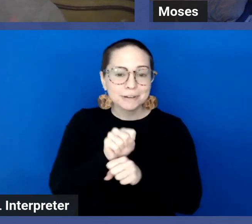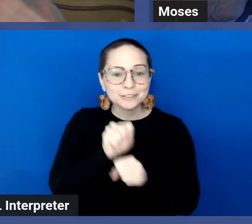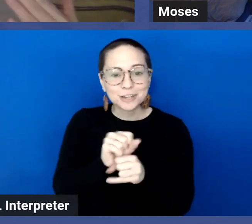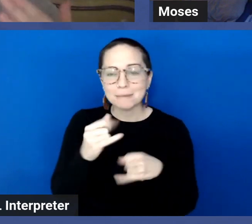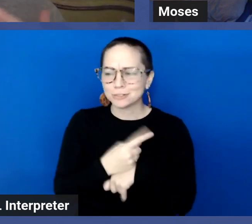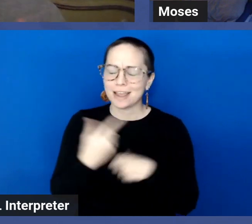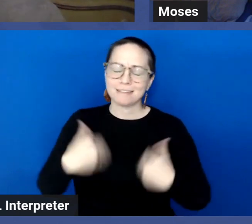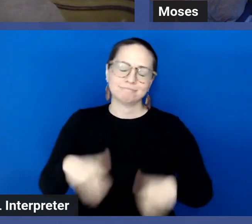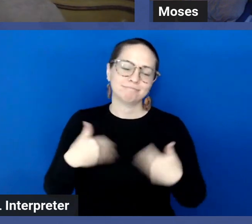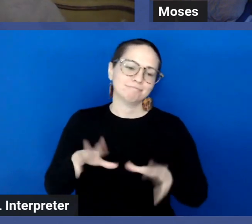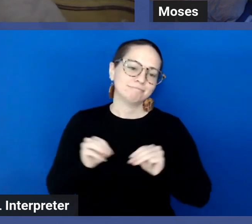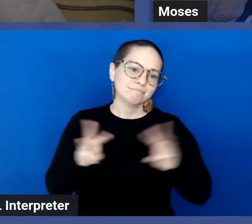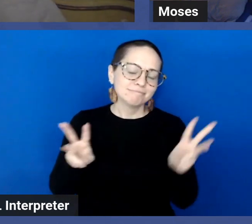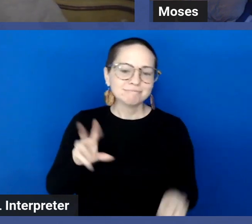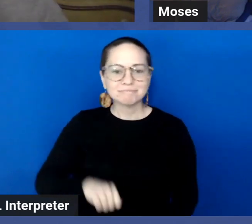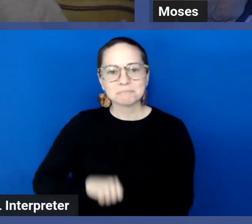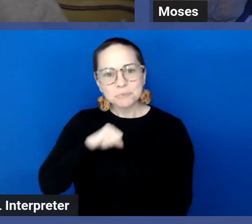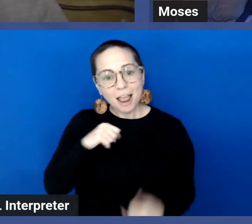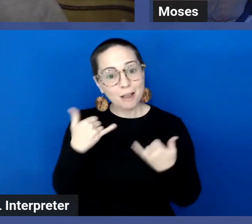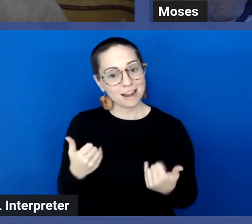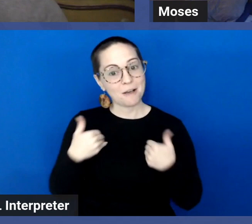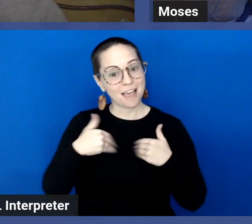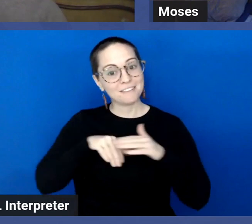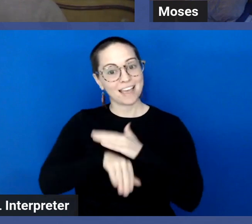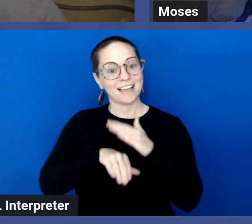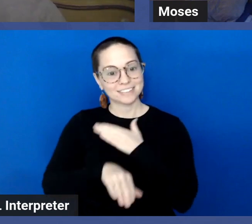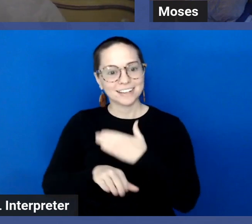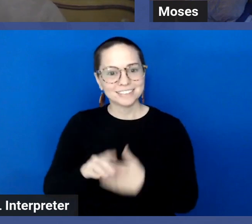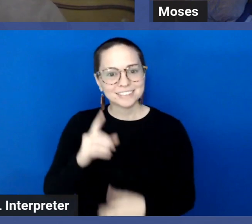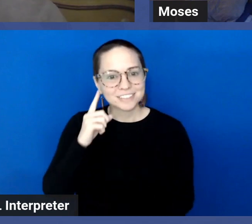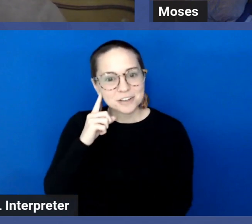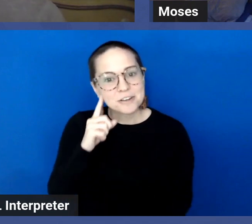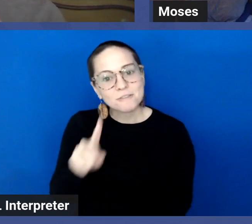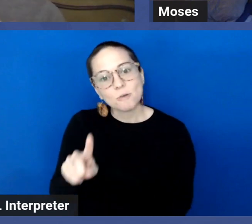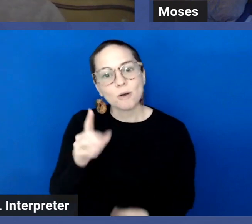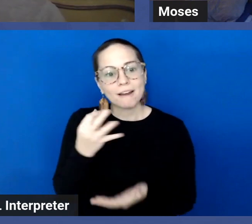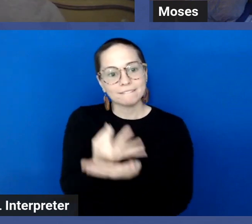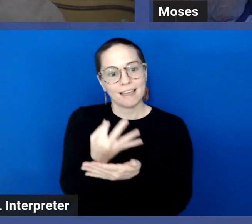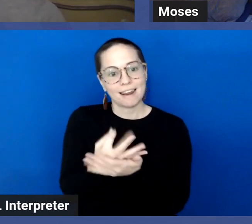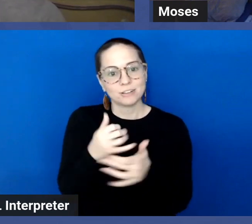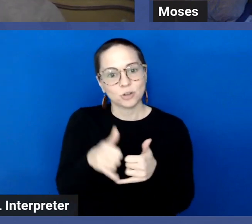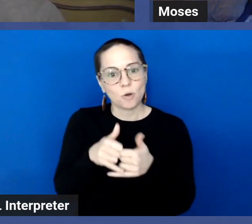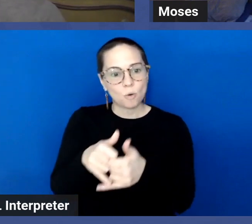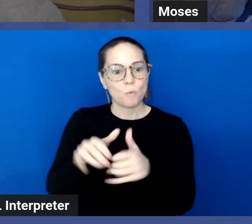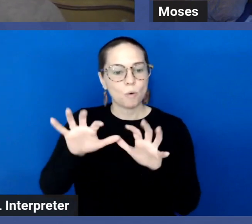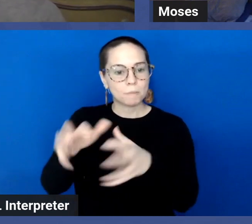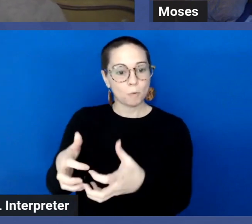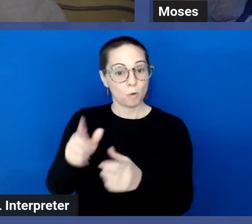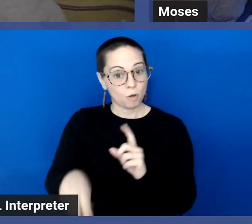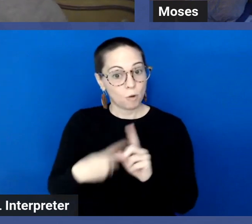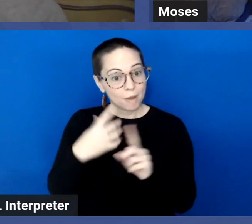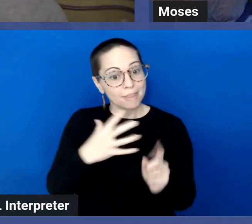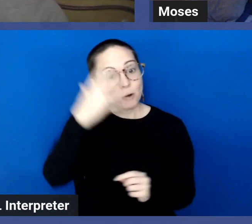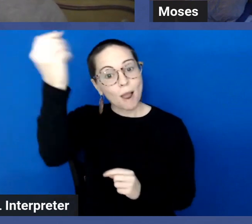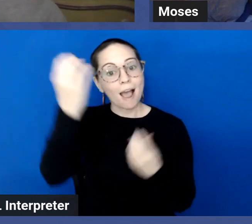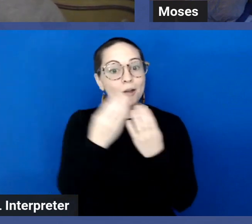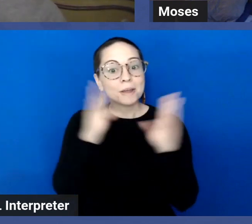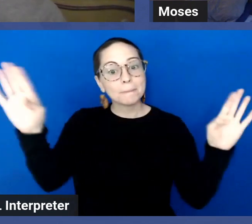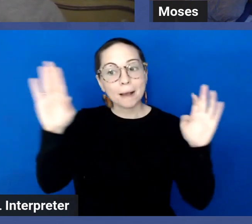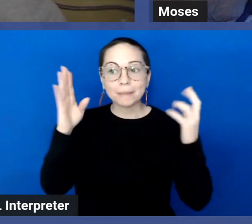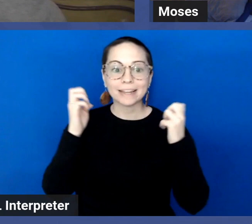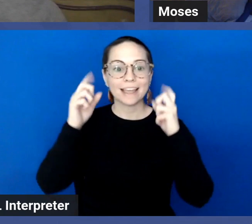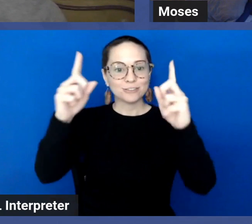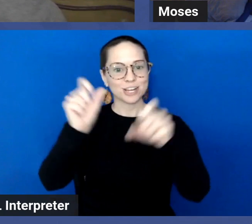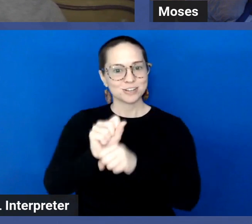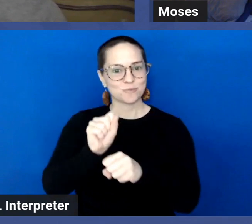And now they all have access to a financial awards pool. And what this means is when these graduates go out and they do public education work that